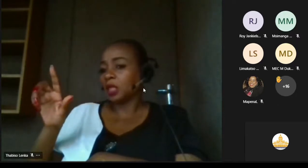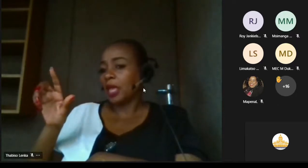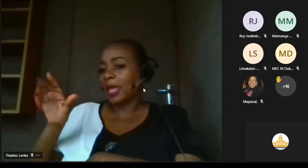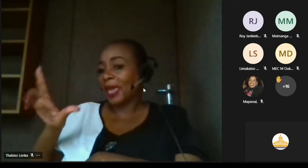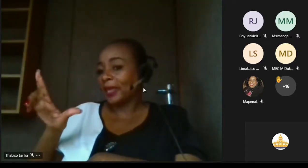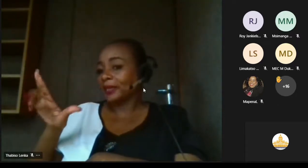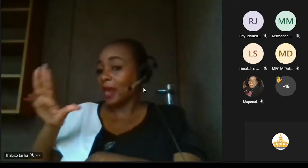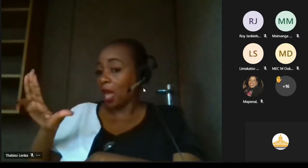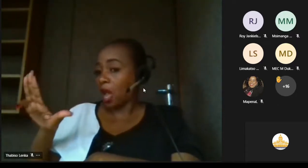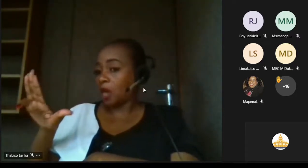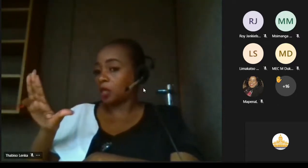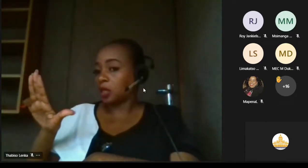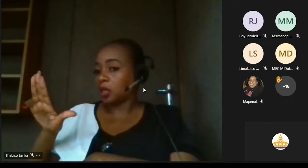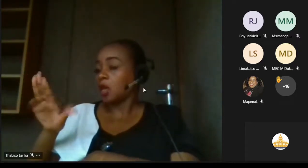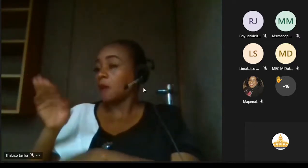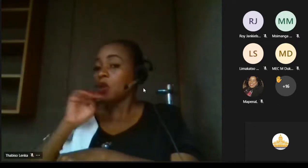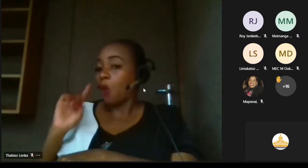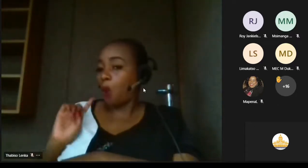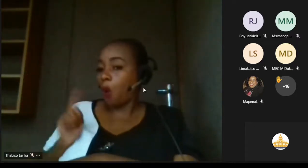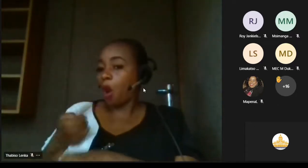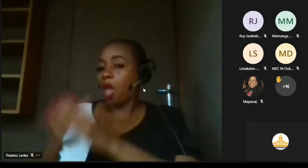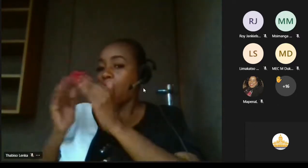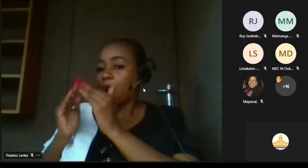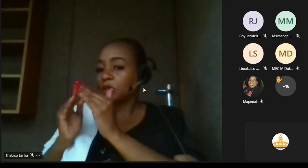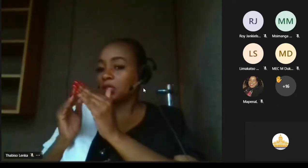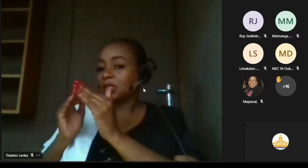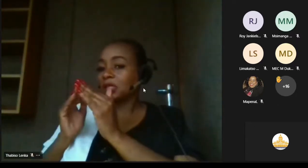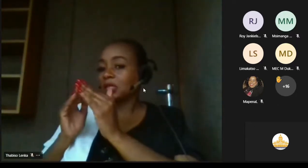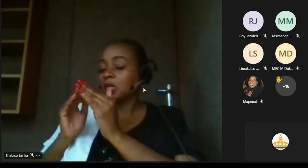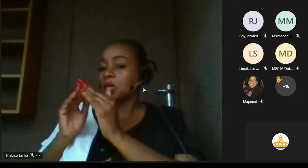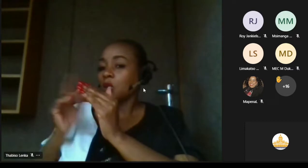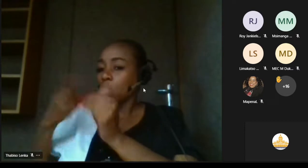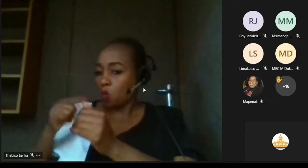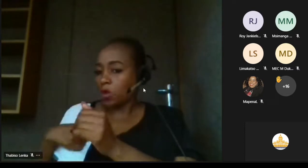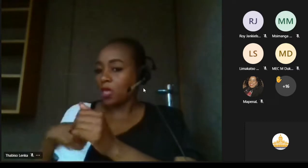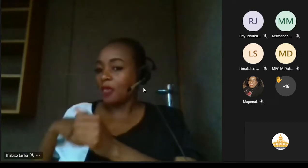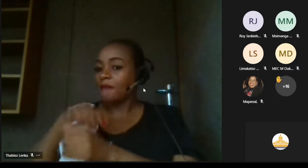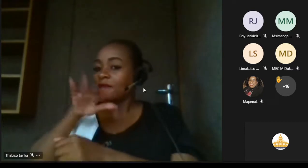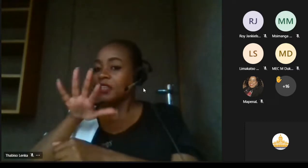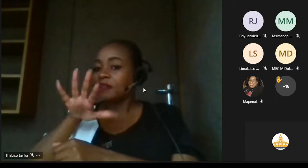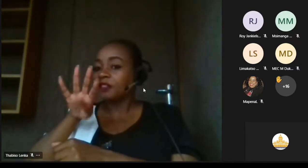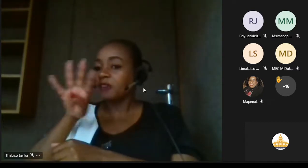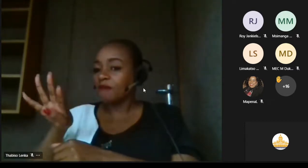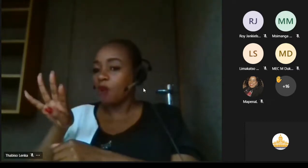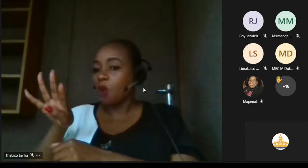57,957. Around house enrolled with NHBRC, we completed